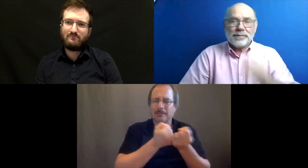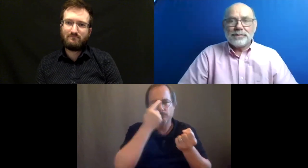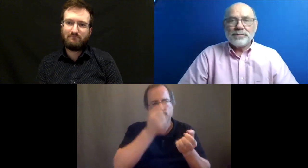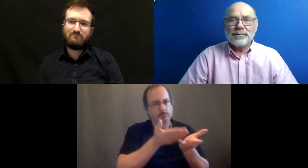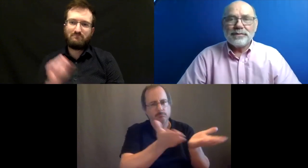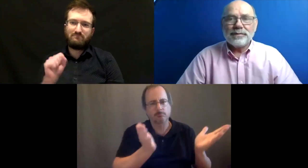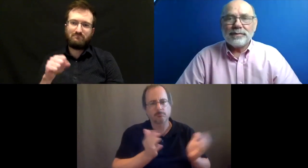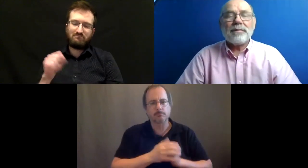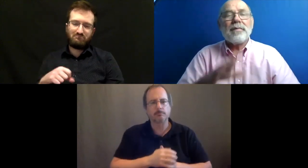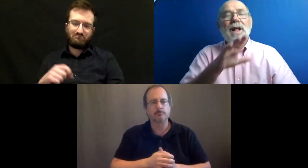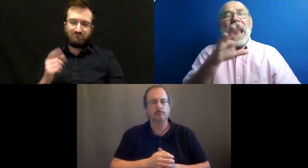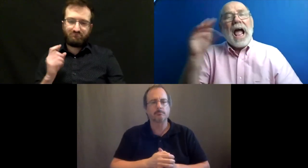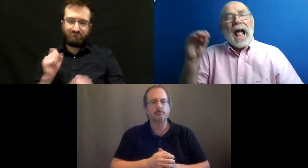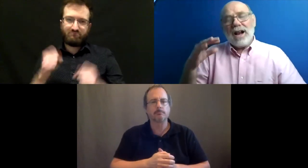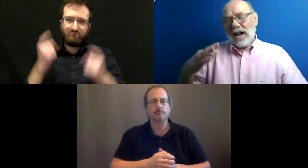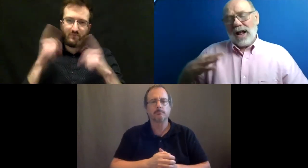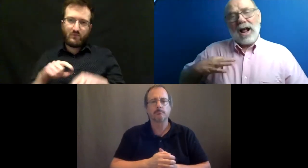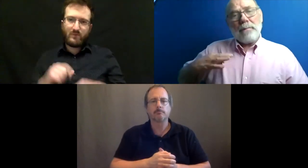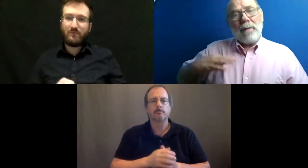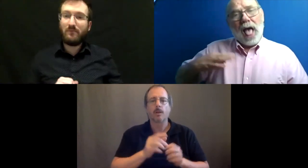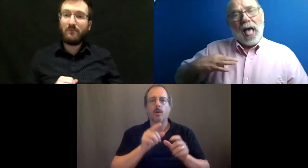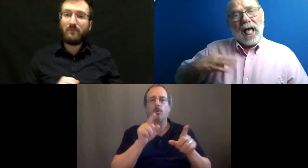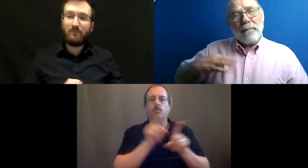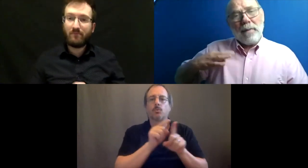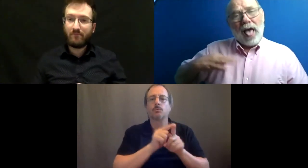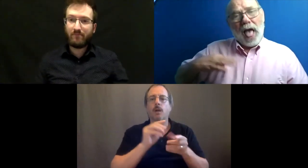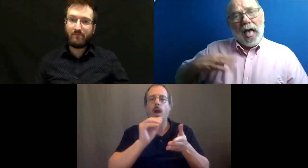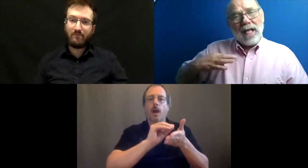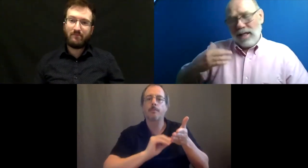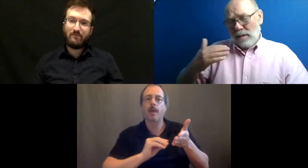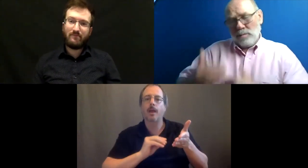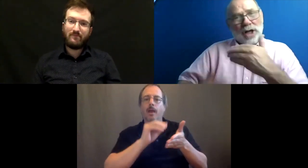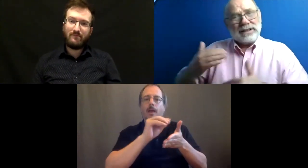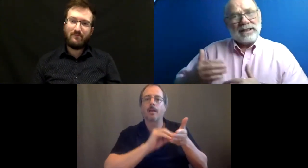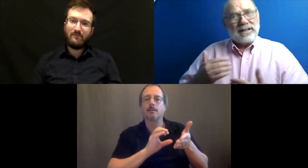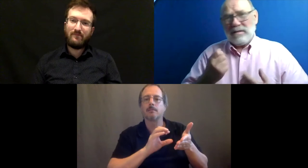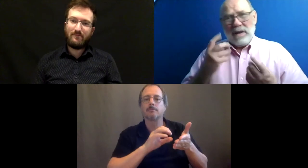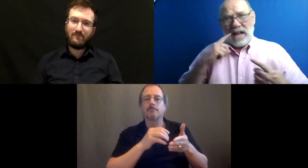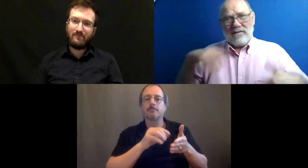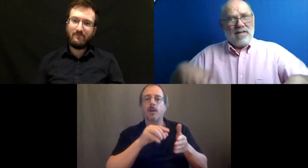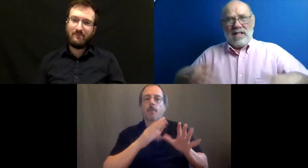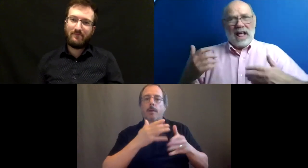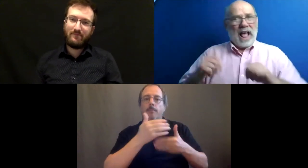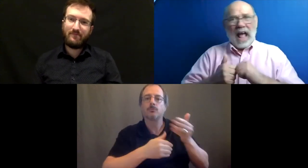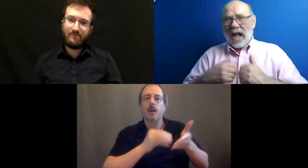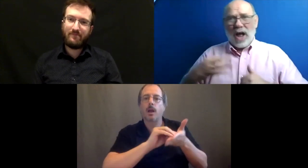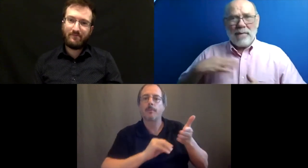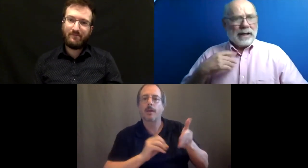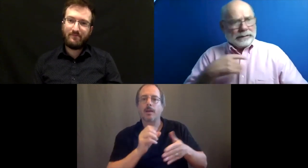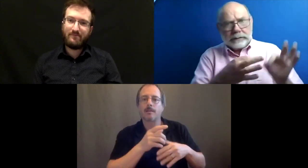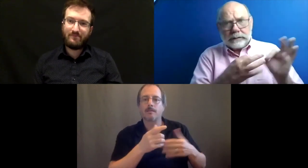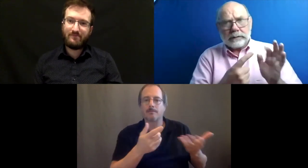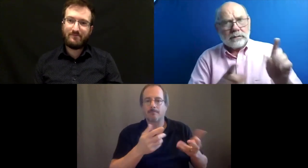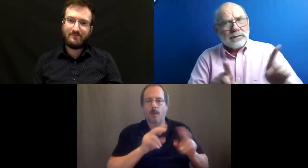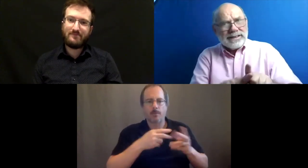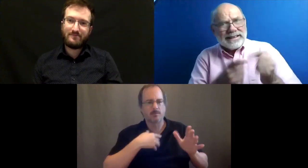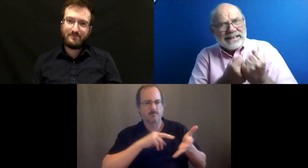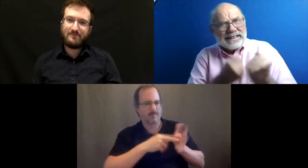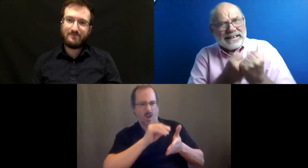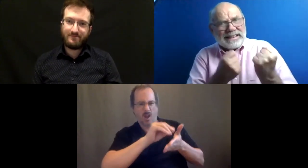provide general support services to the community at large. And when it comes to the application process for these